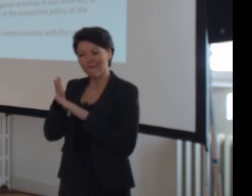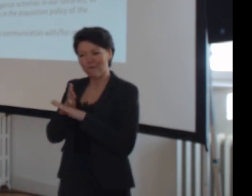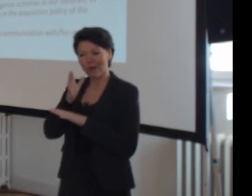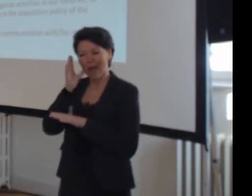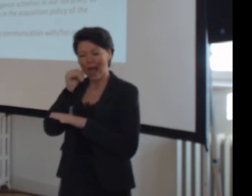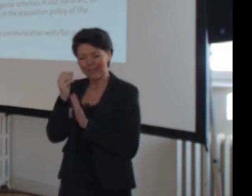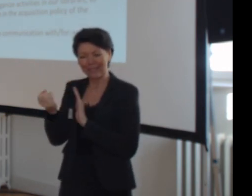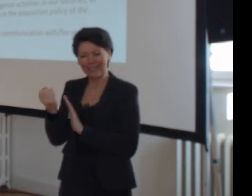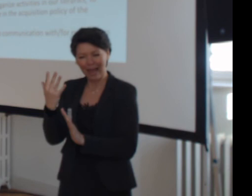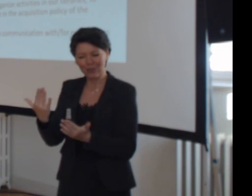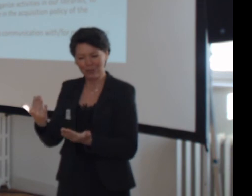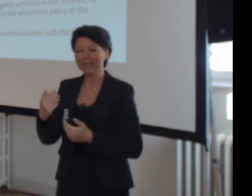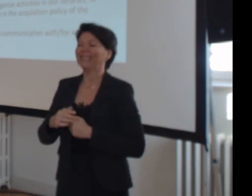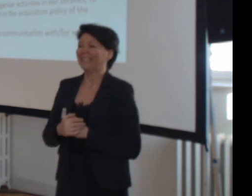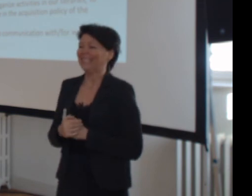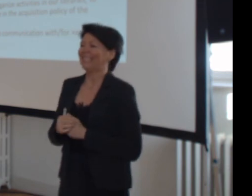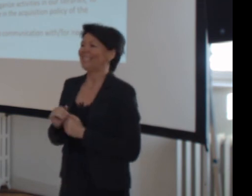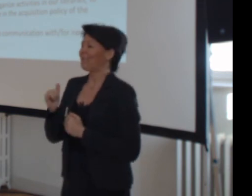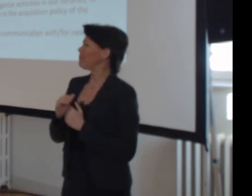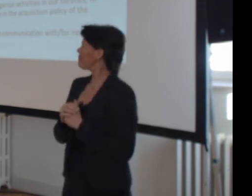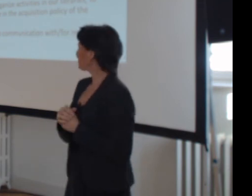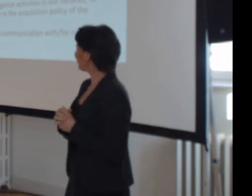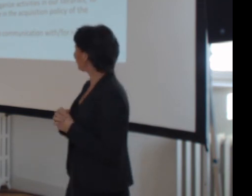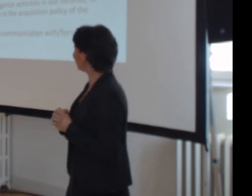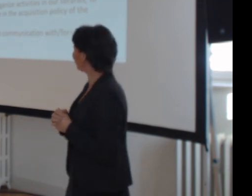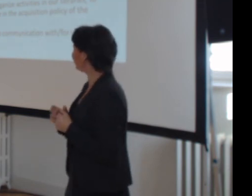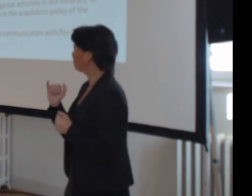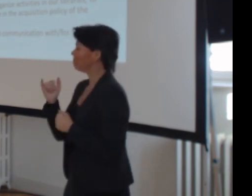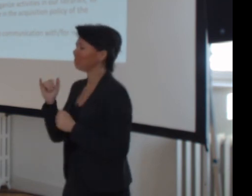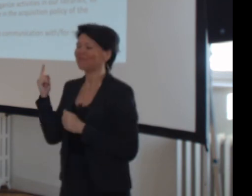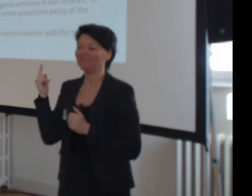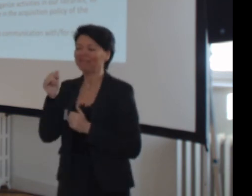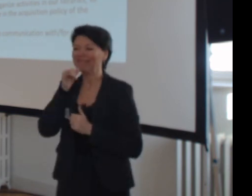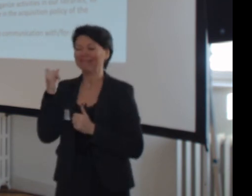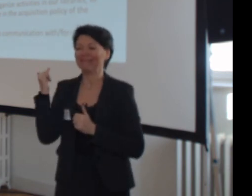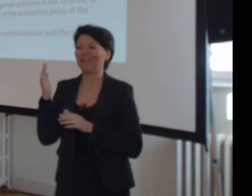slide. Actually, this is this is the second last.